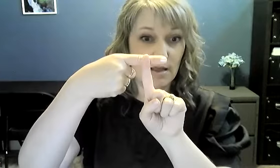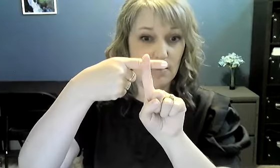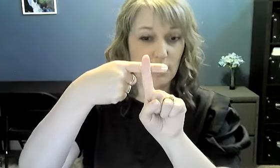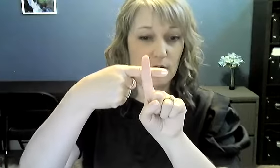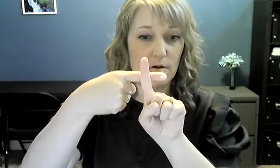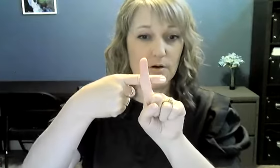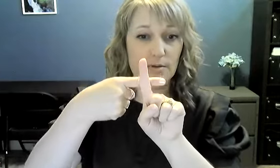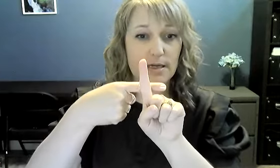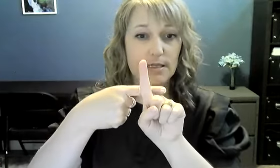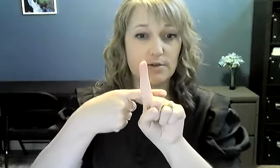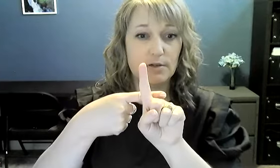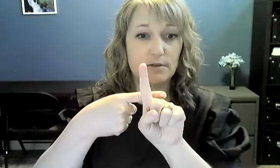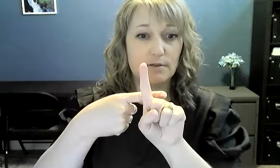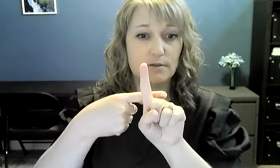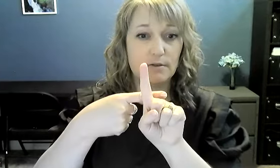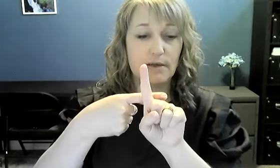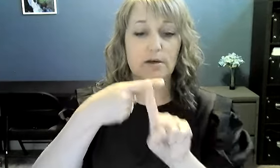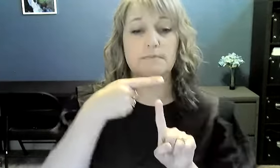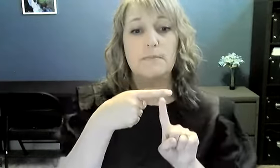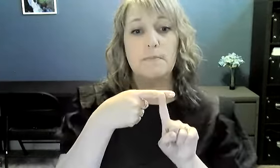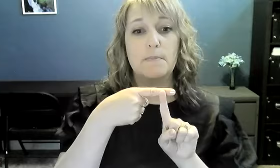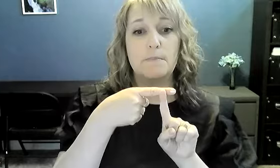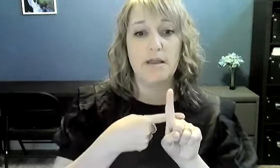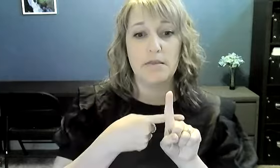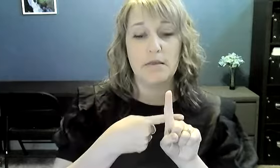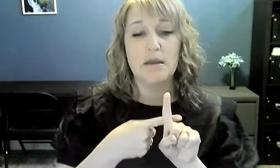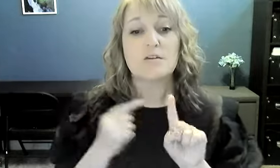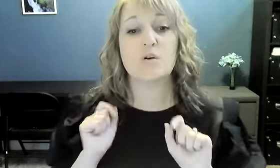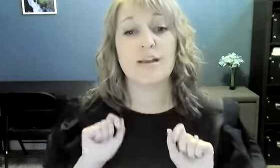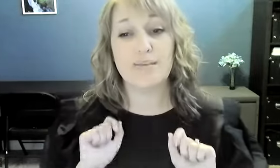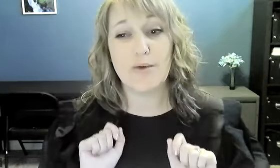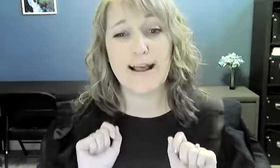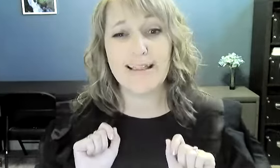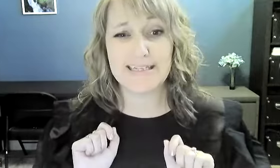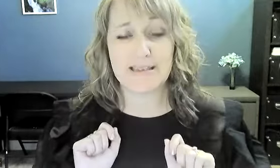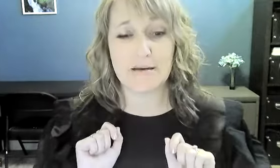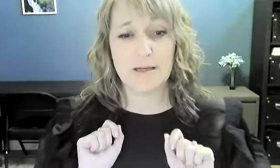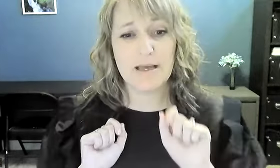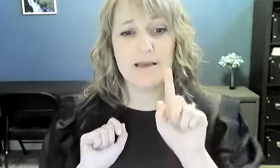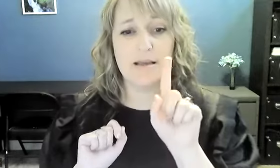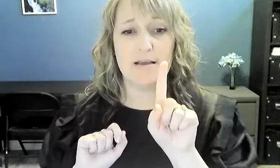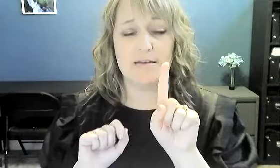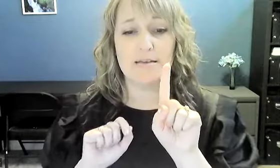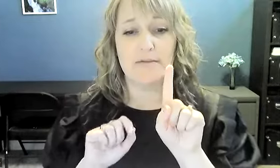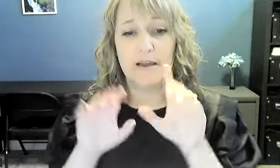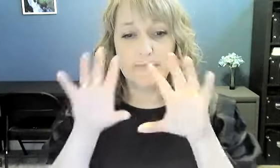then you go all the way down your finger. Month. So the way I like to think about that is, if I have,